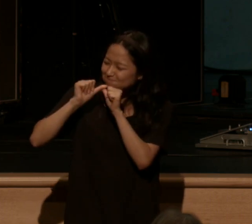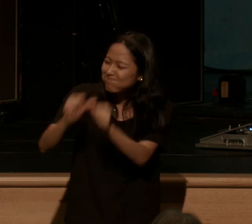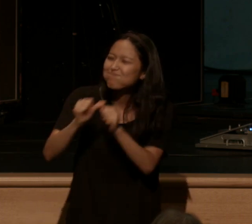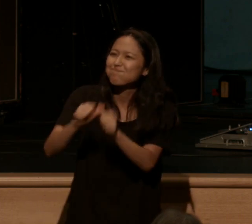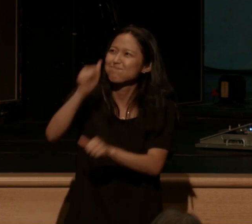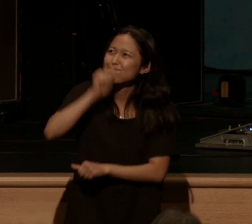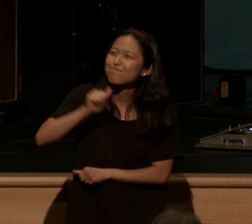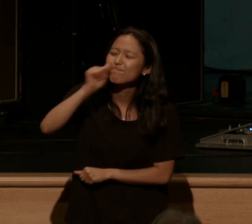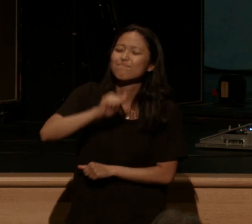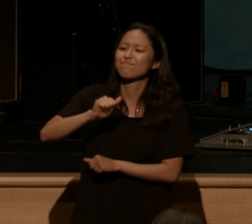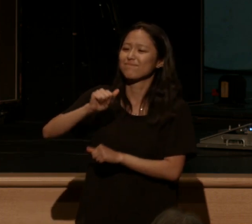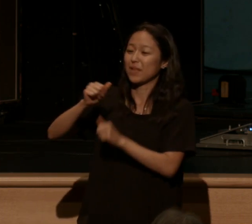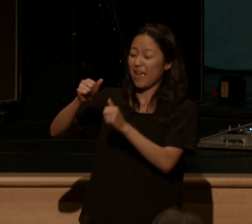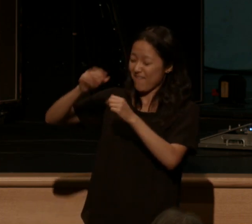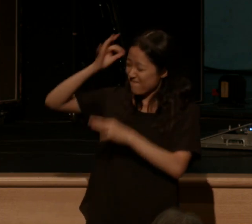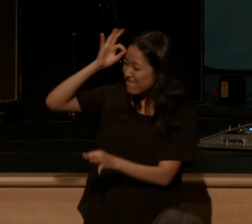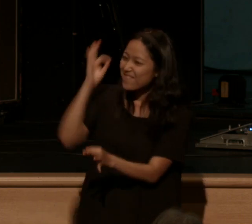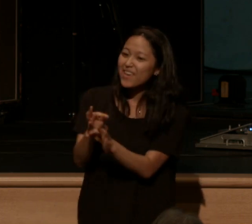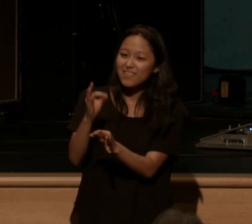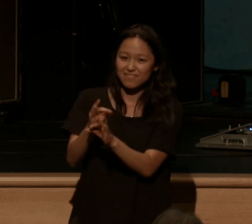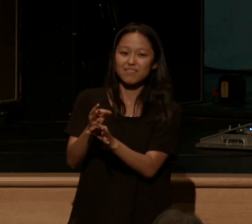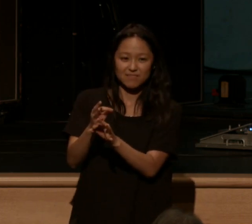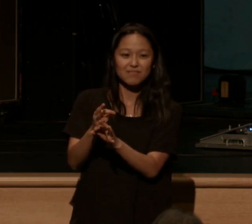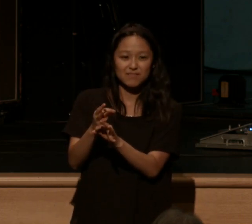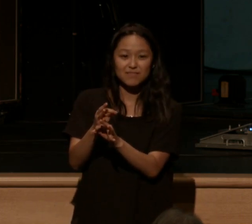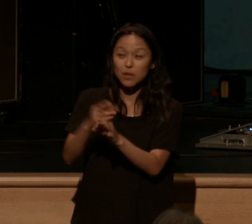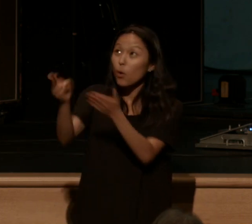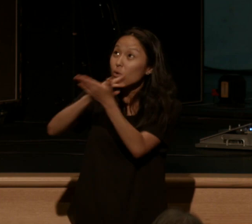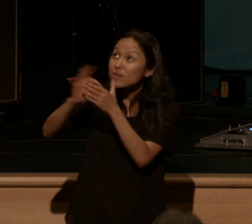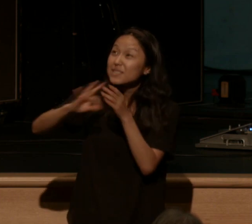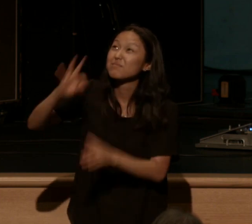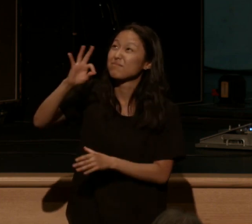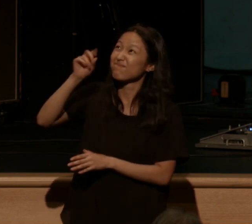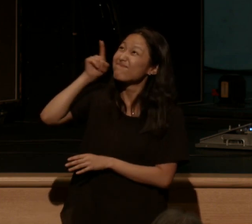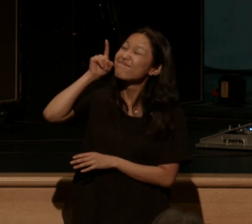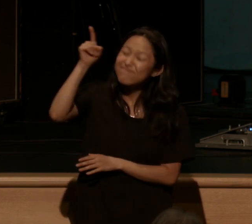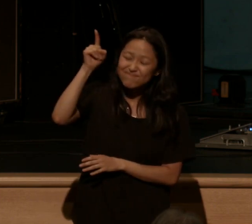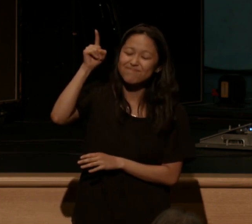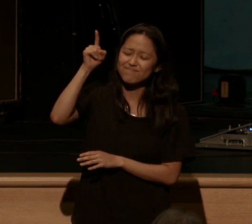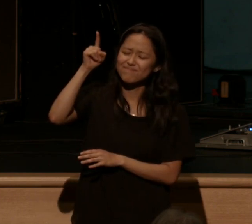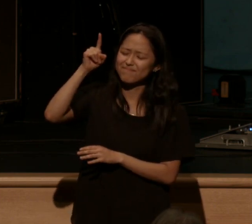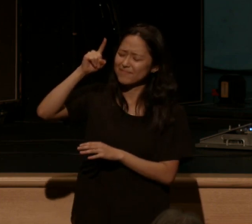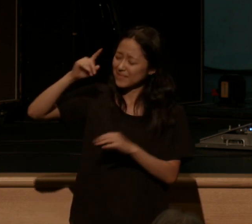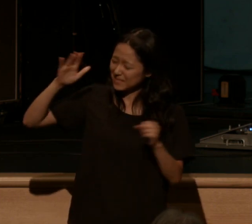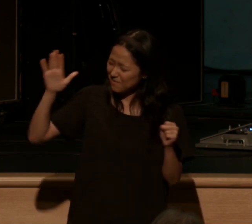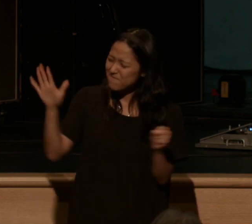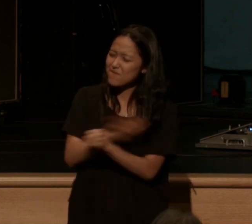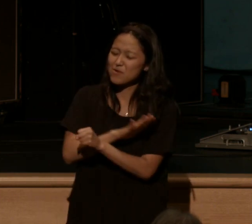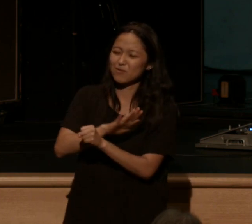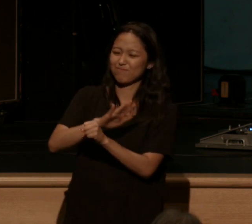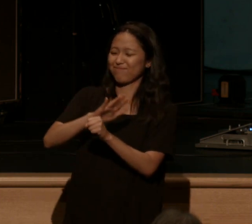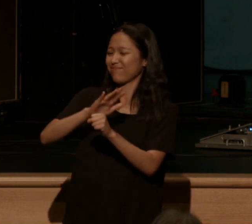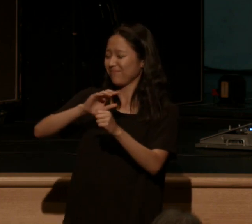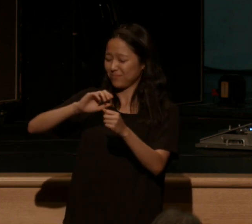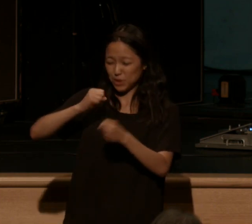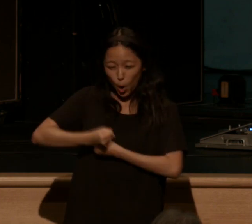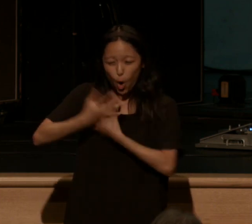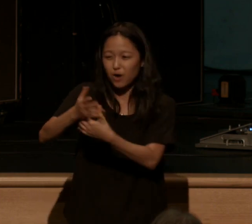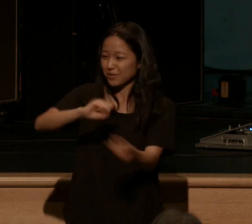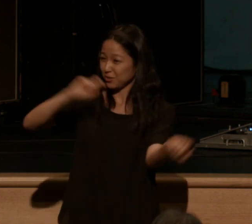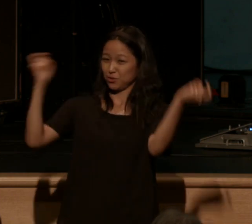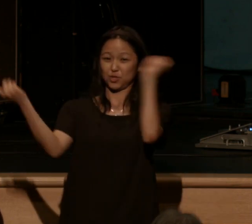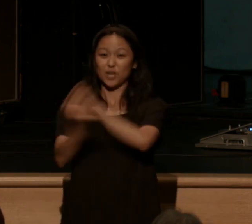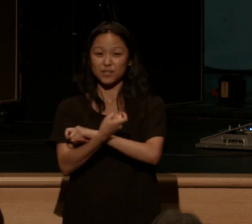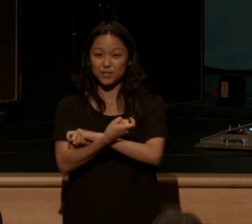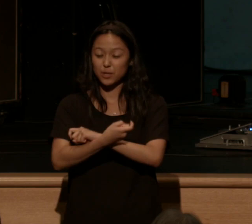perseverance and faith. The Holy Spirit is the one who's the absolute game changer. The